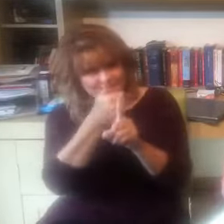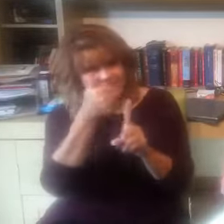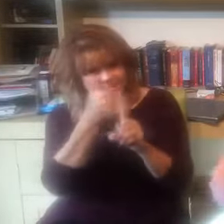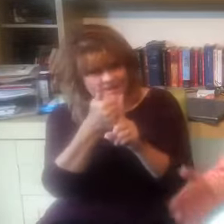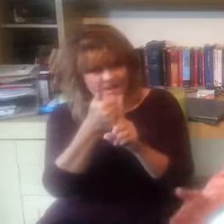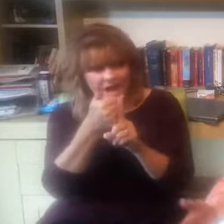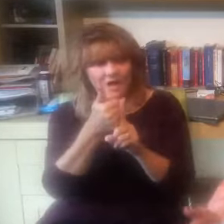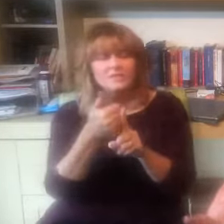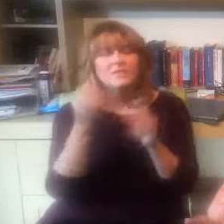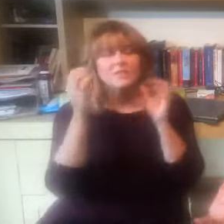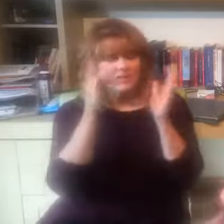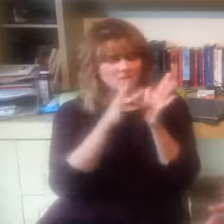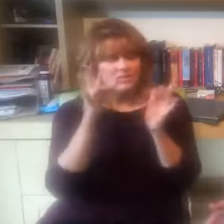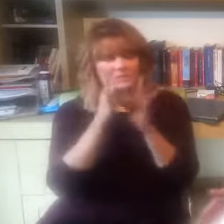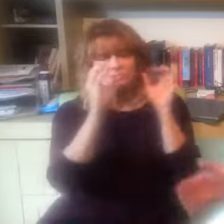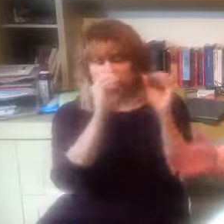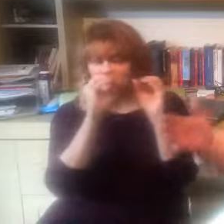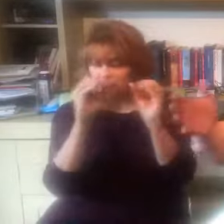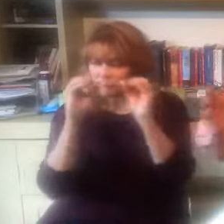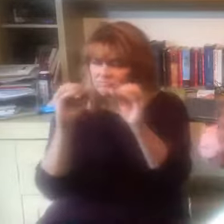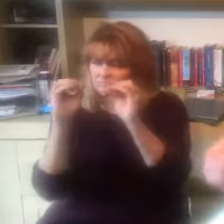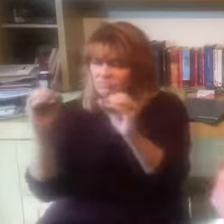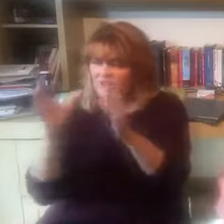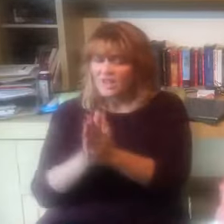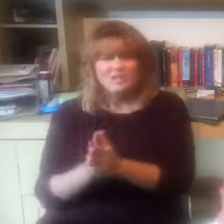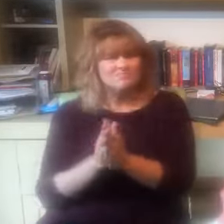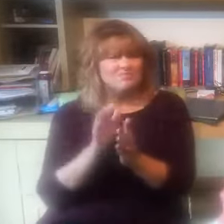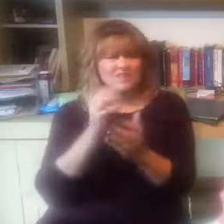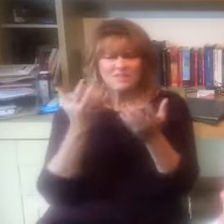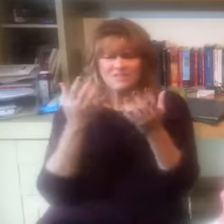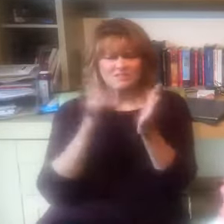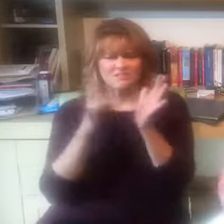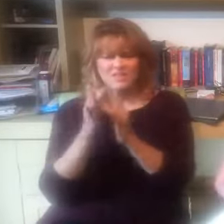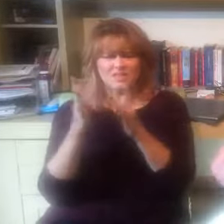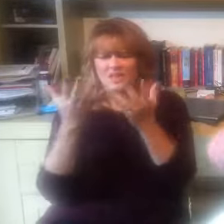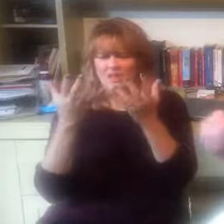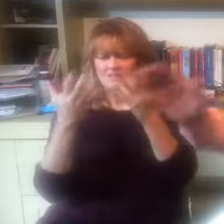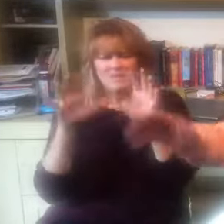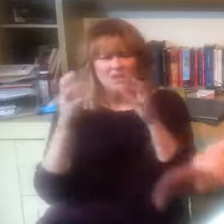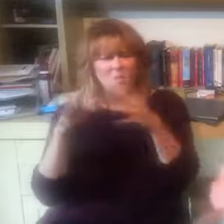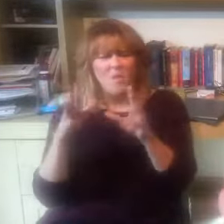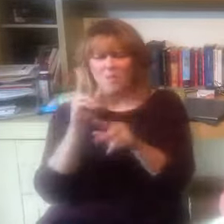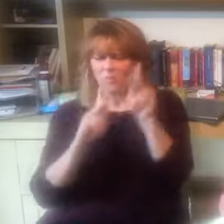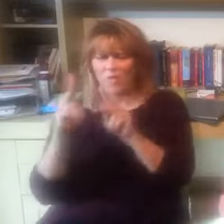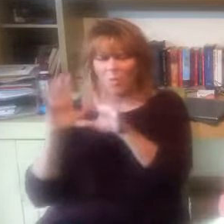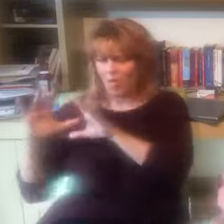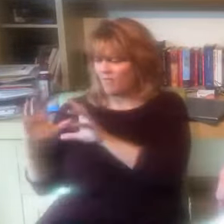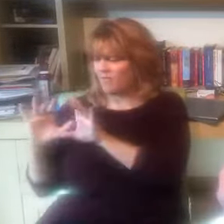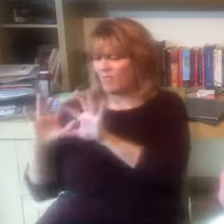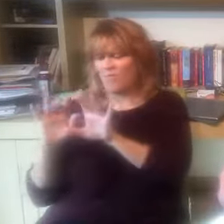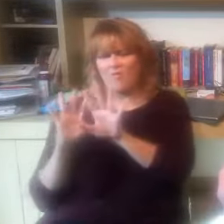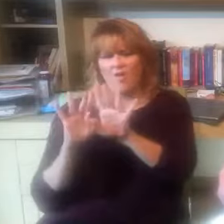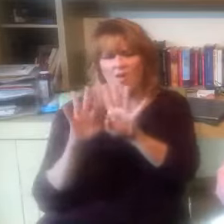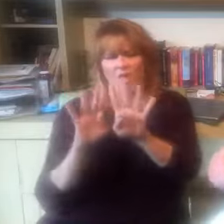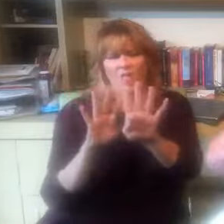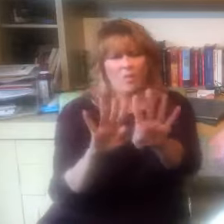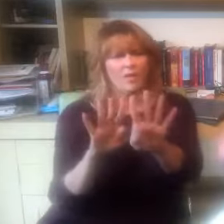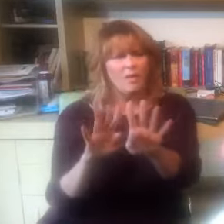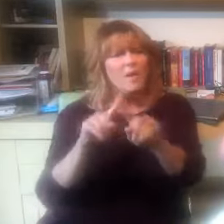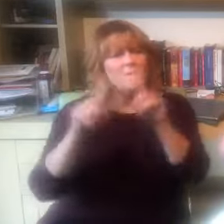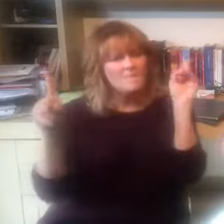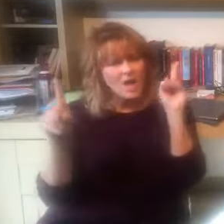his teachings was all about. It wasn't to build a big following. He had thousands of people, yet